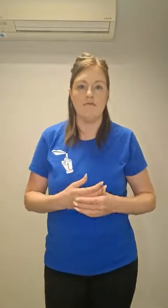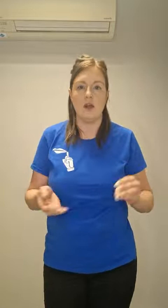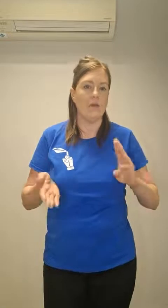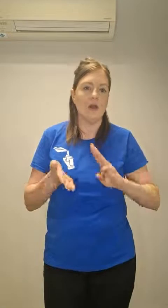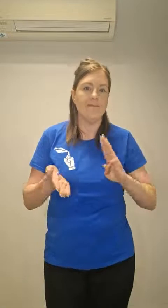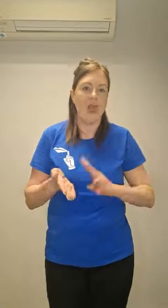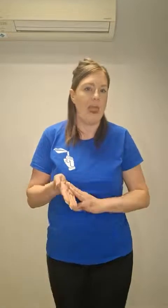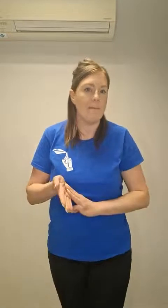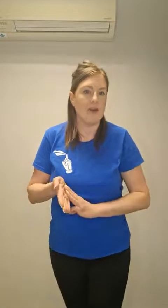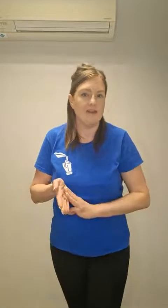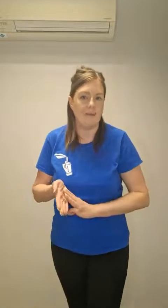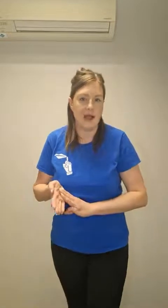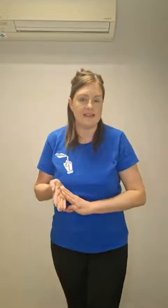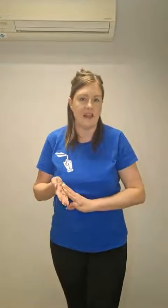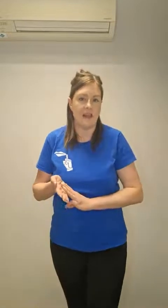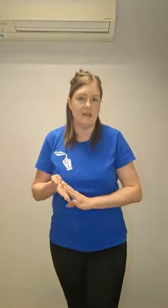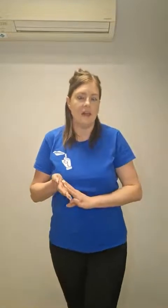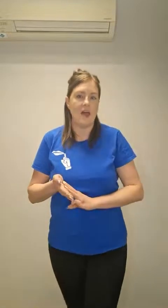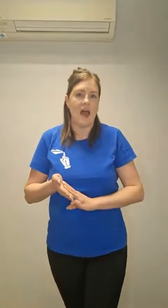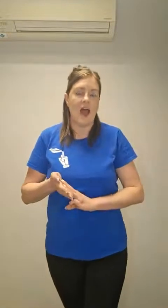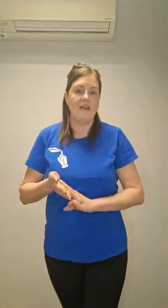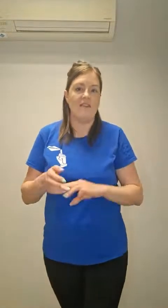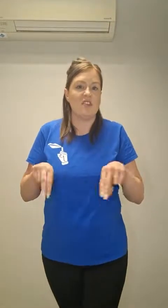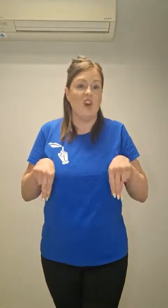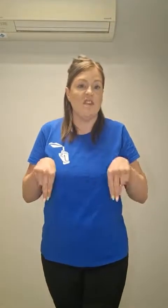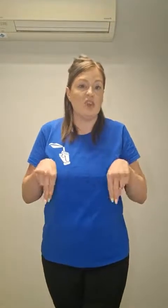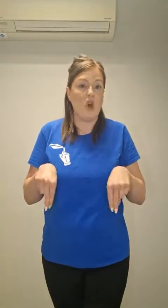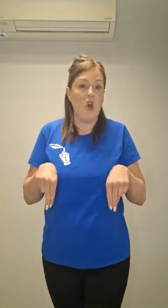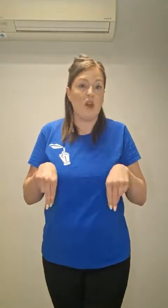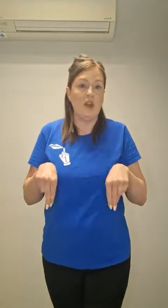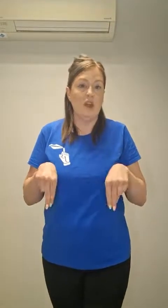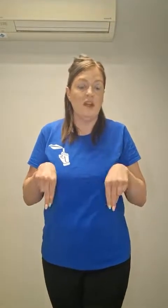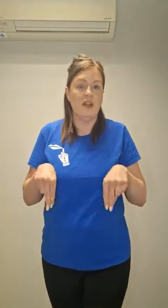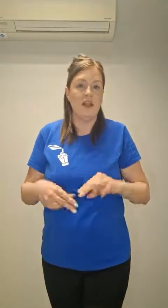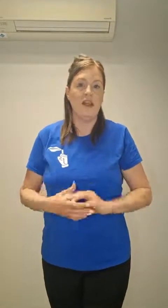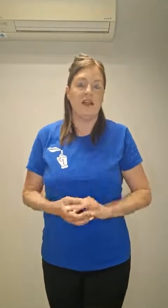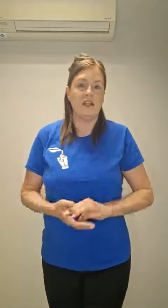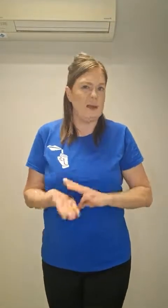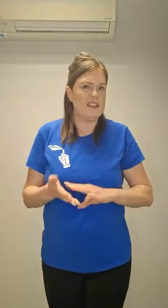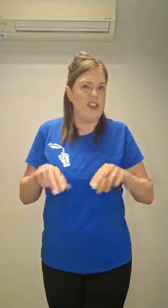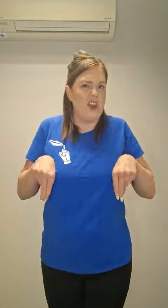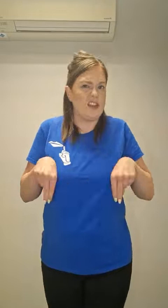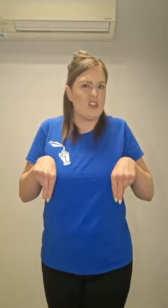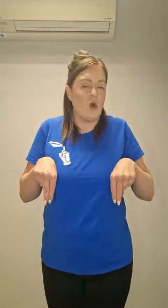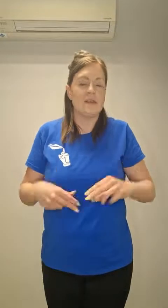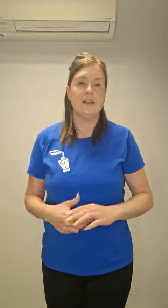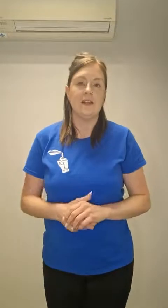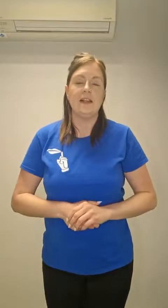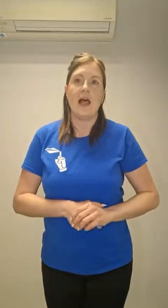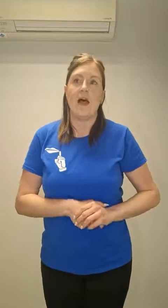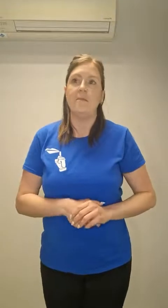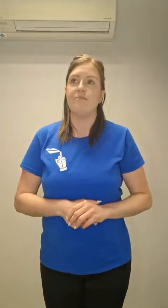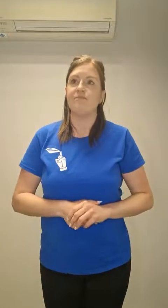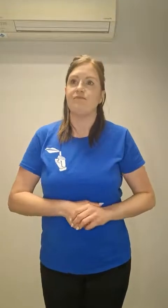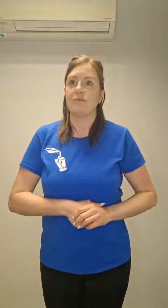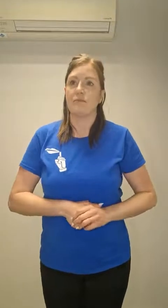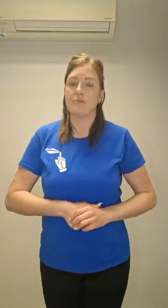know, M for Maxine, and then the sign for dog, because Maxine likes dogs.